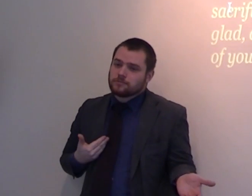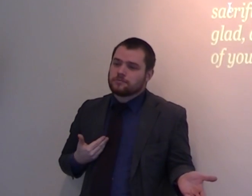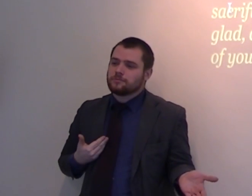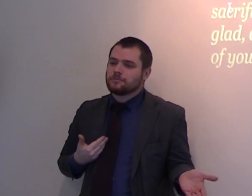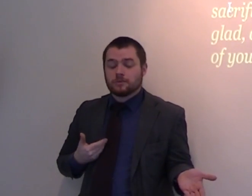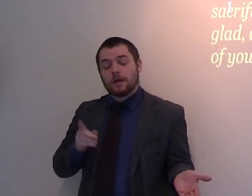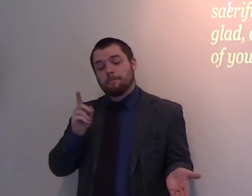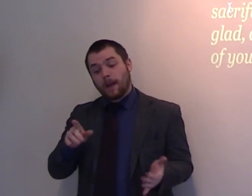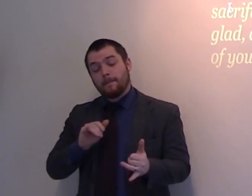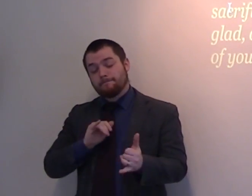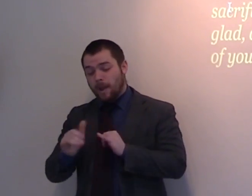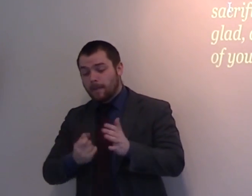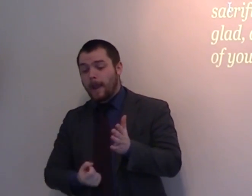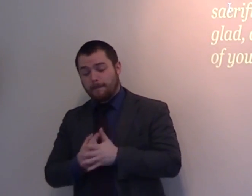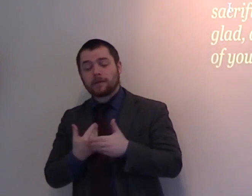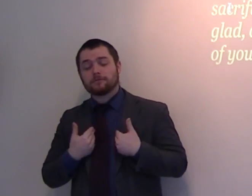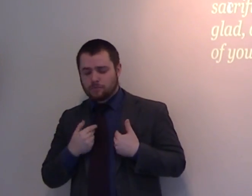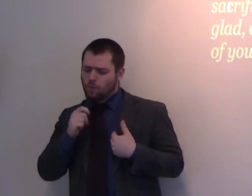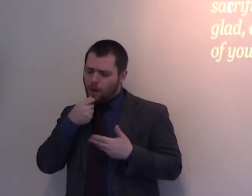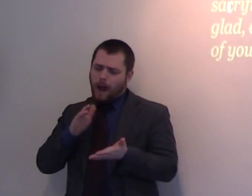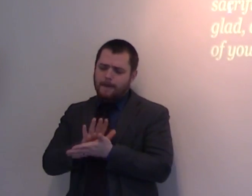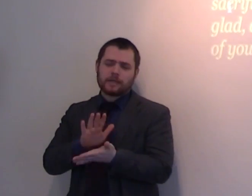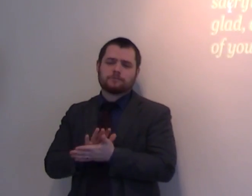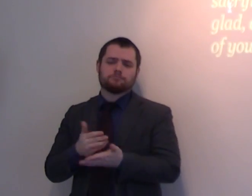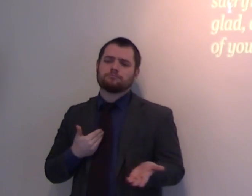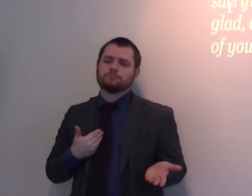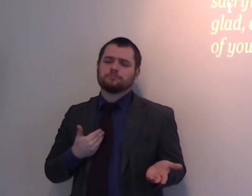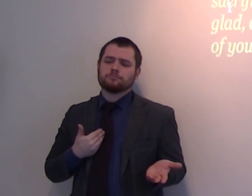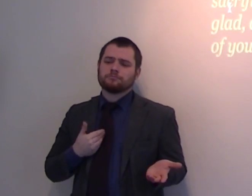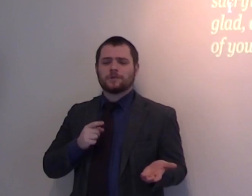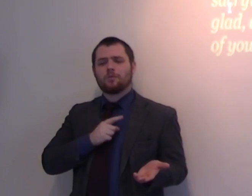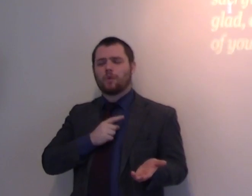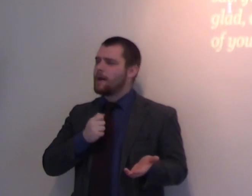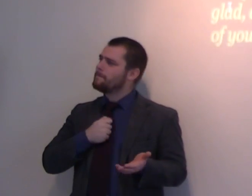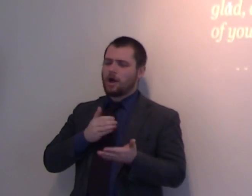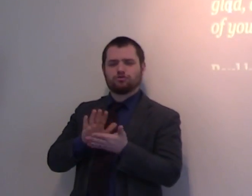But if that happens, I will be glad. I will share my joy with all of you."